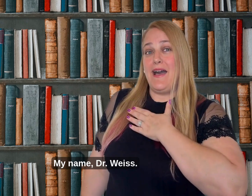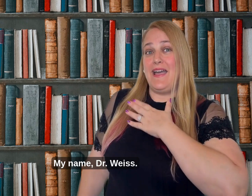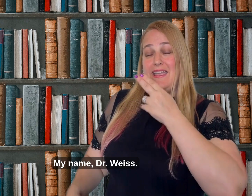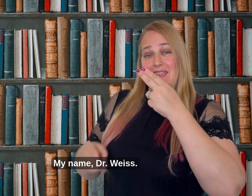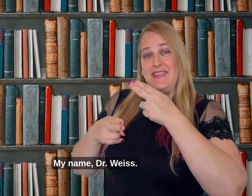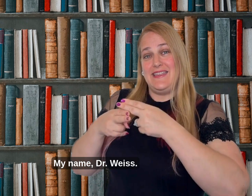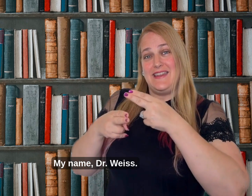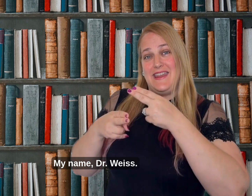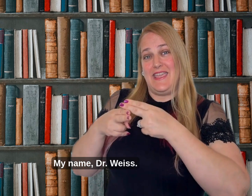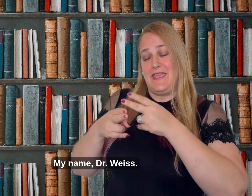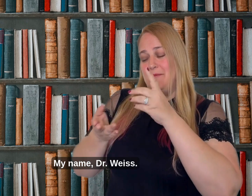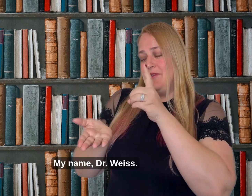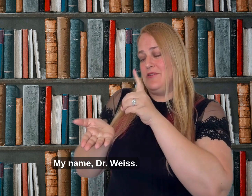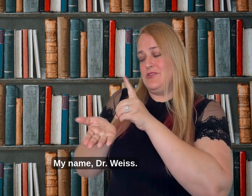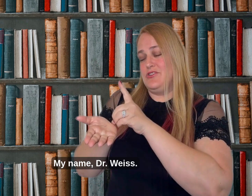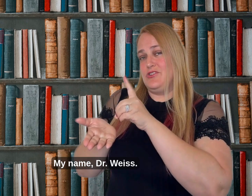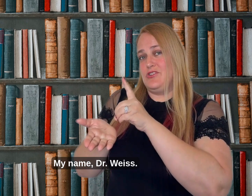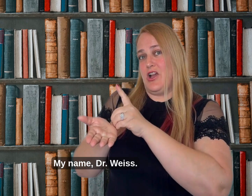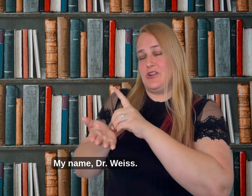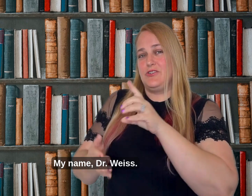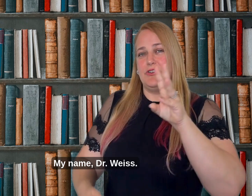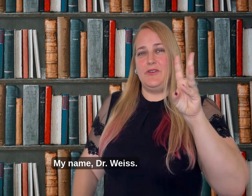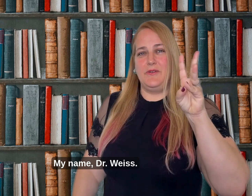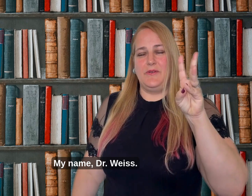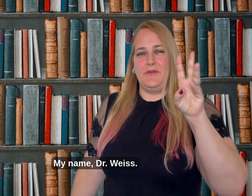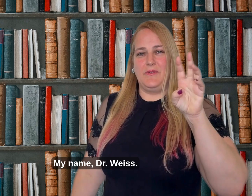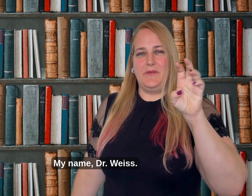My name, Dr.